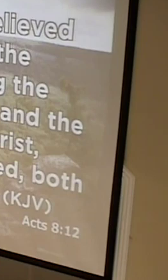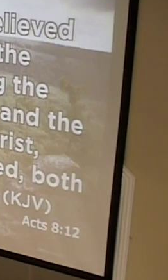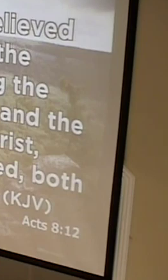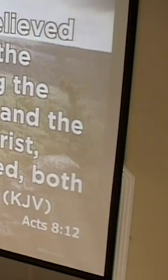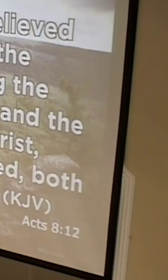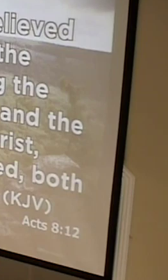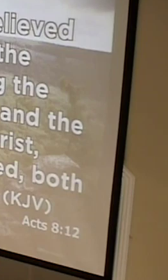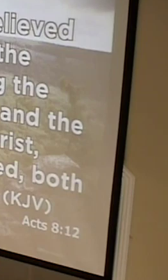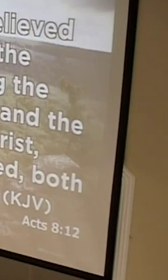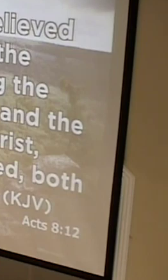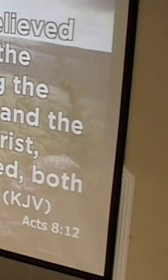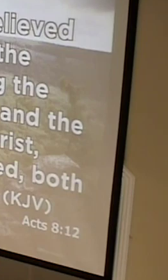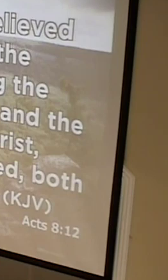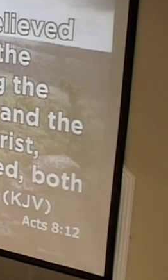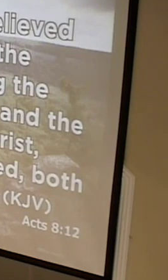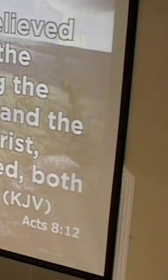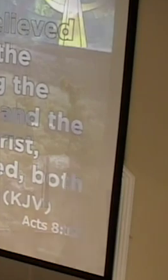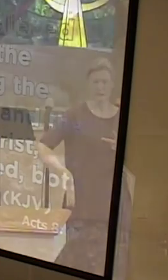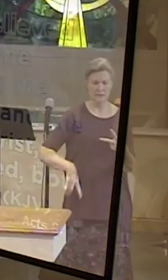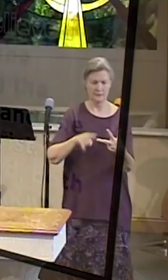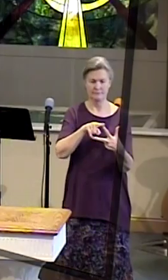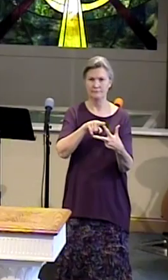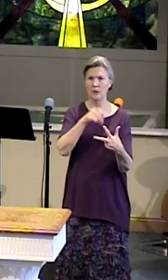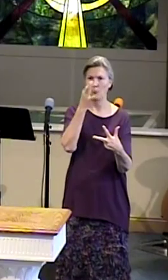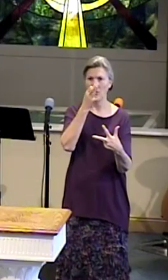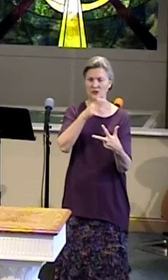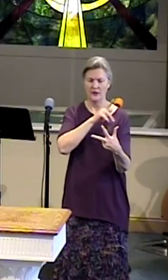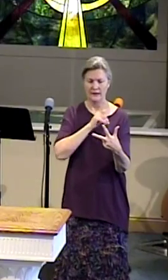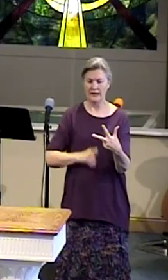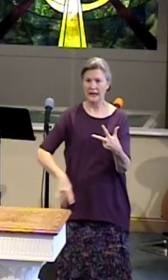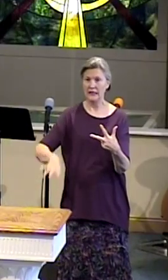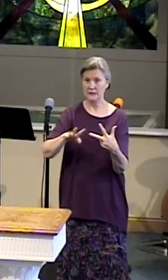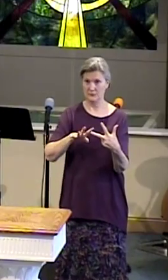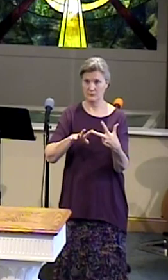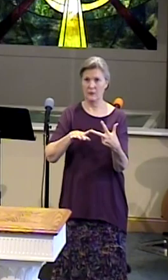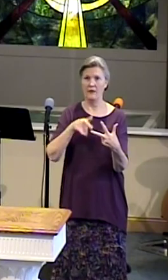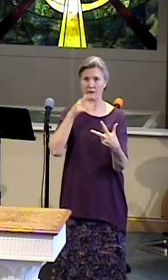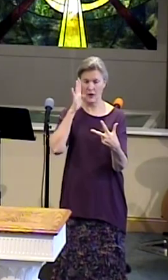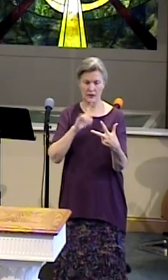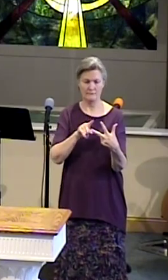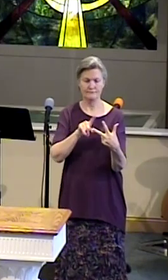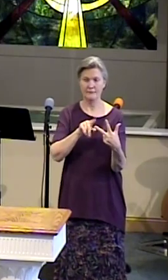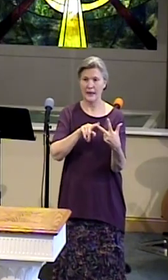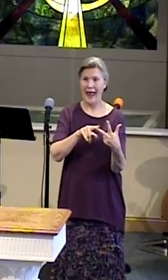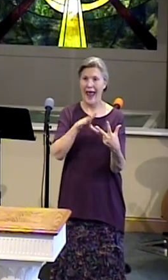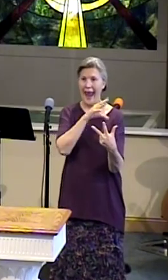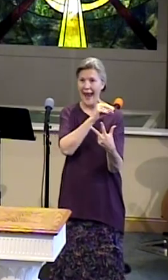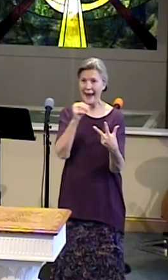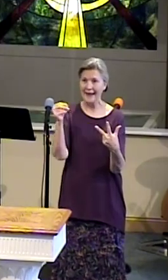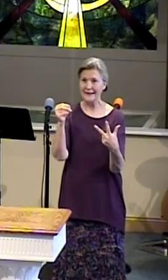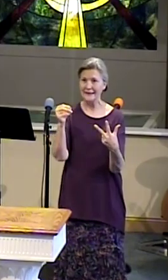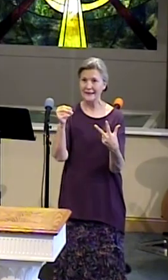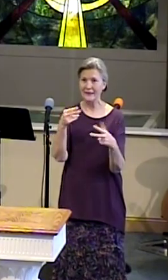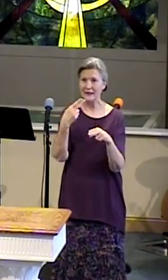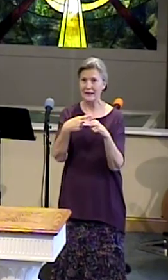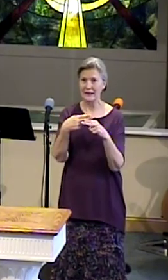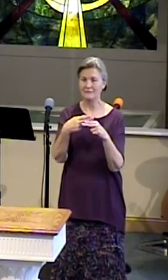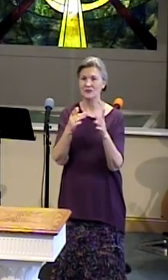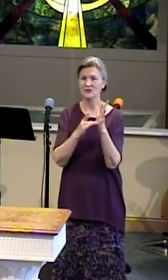So he was preaching Christ, preaching the kingdom, the things concerning the kingdom of God, and the